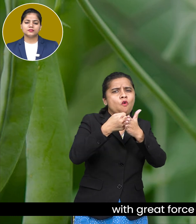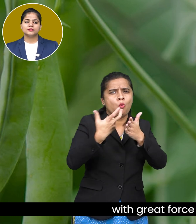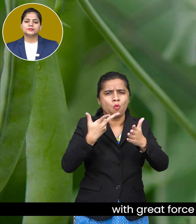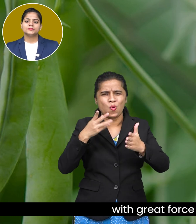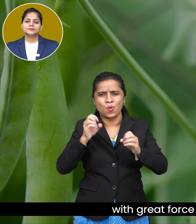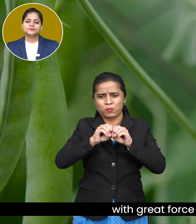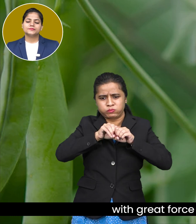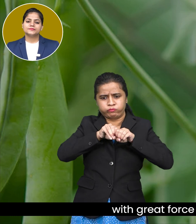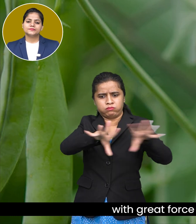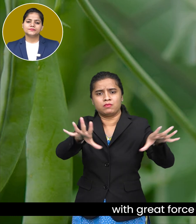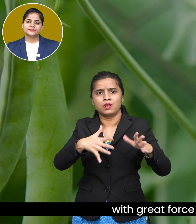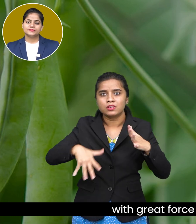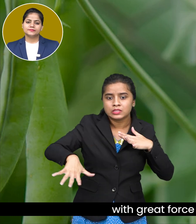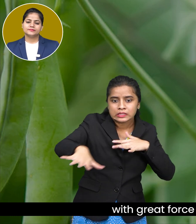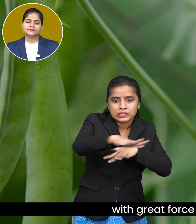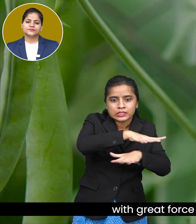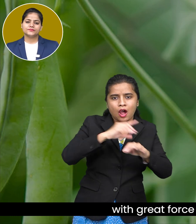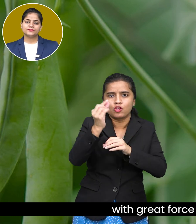surroundings.